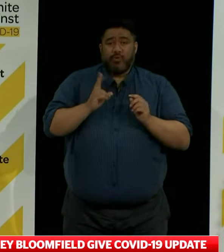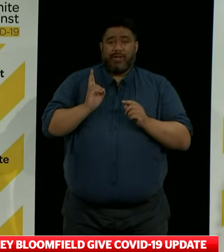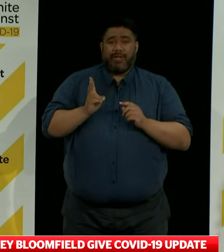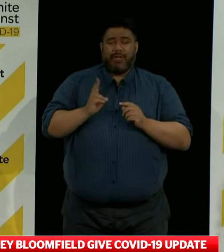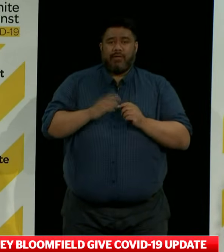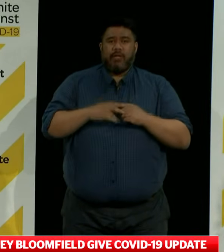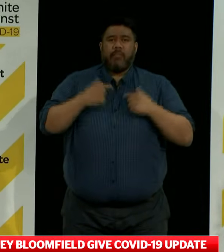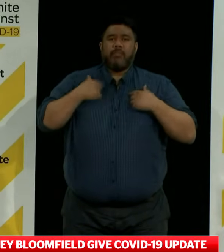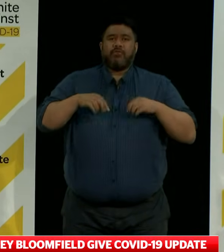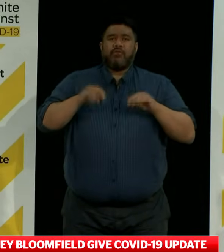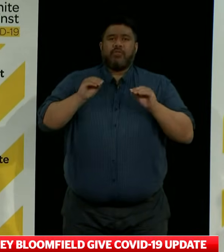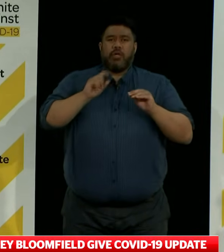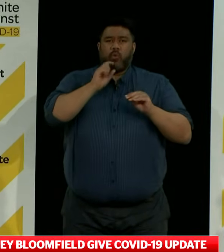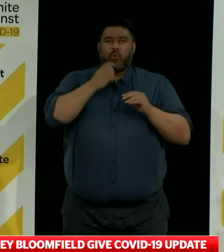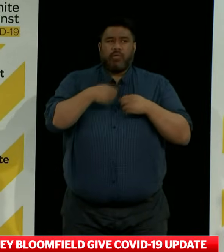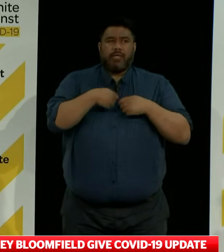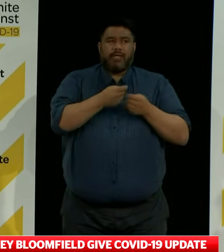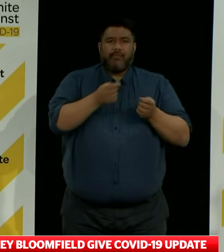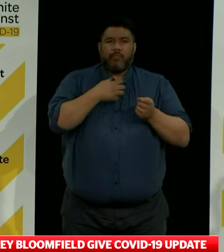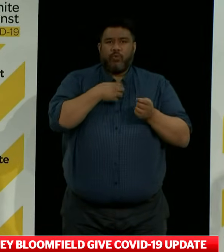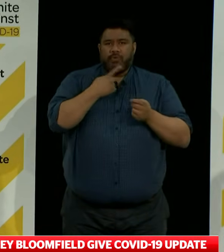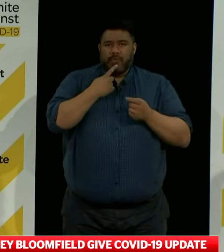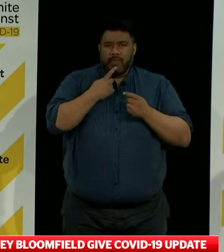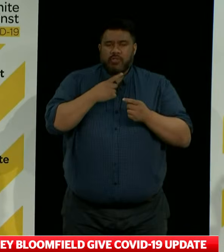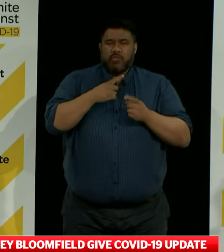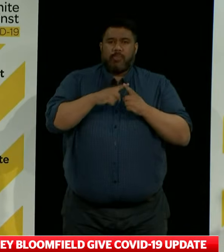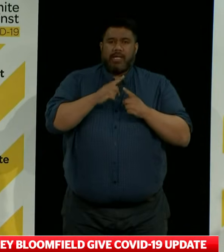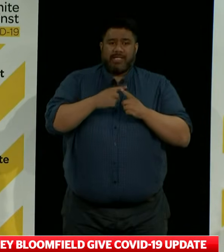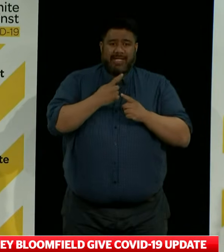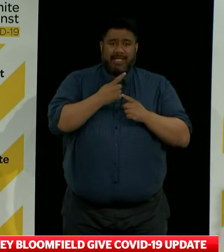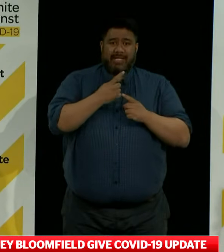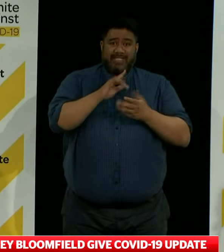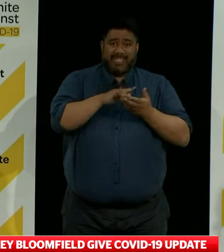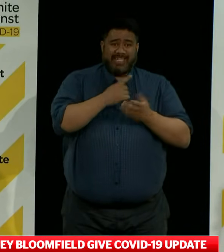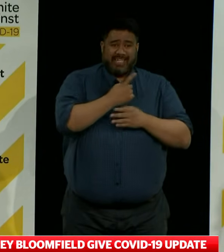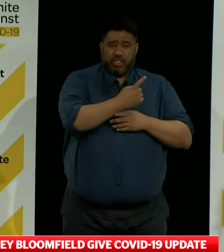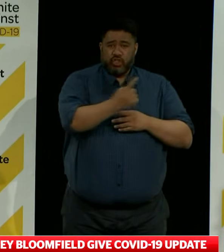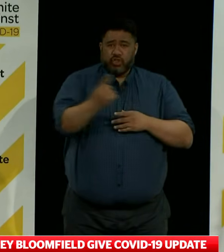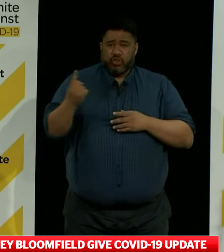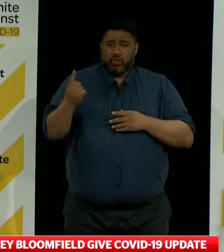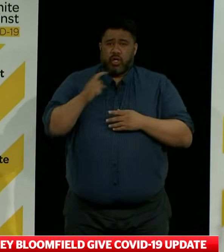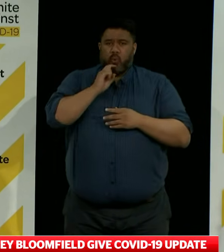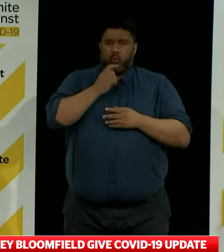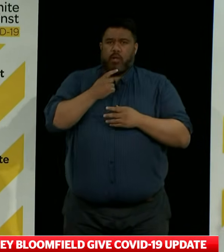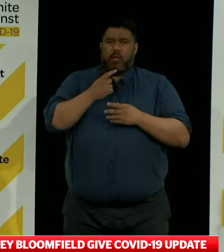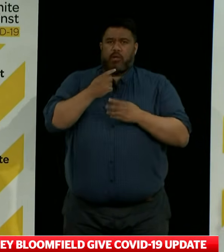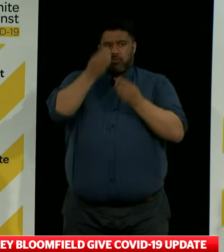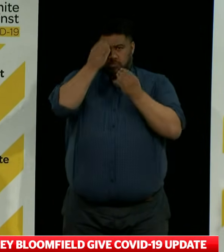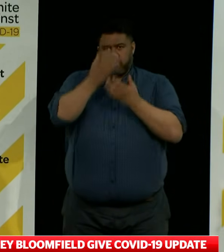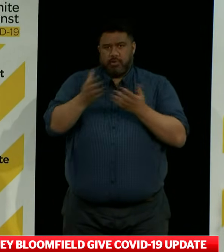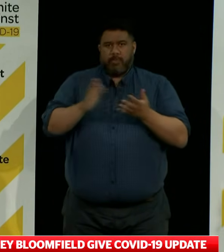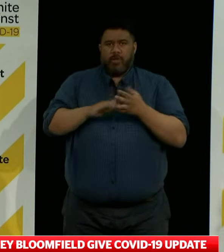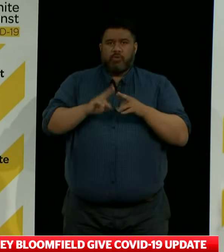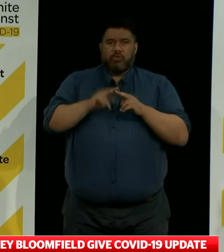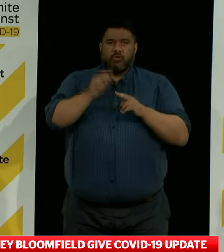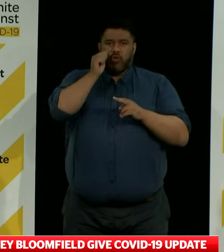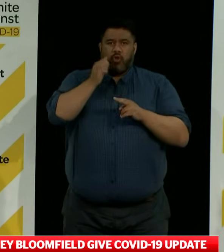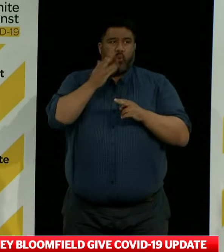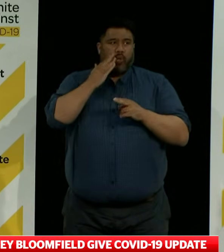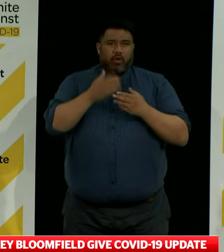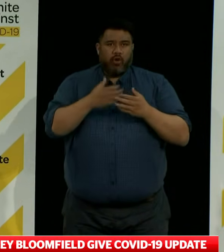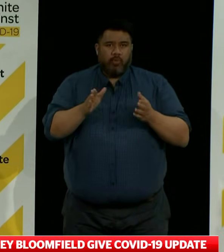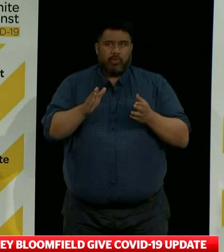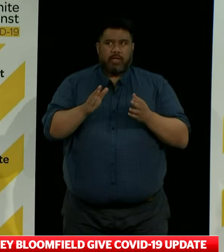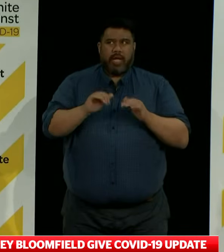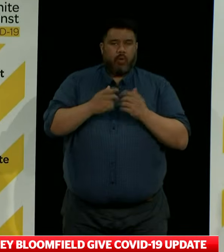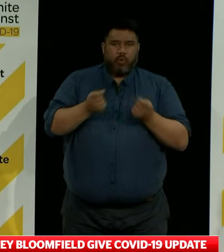of Education, and parents can expect each centre will lay out their expectations of when they'll be able to be open. But this was a public